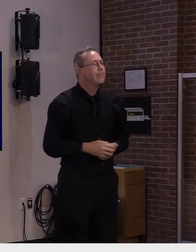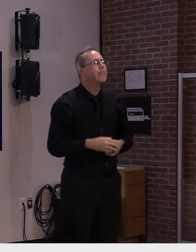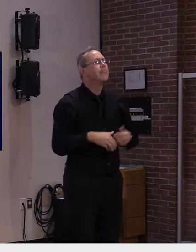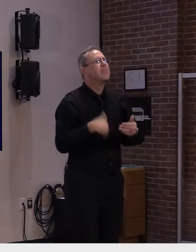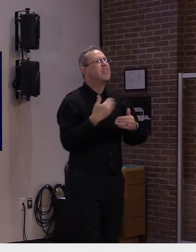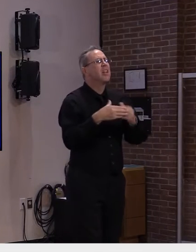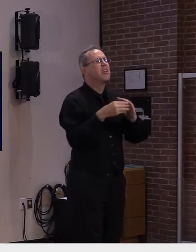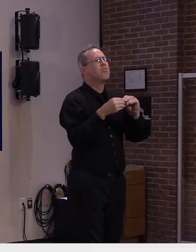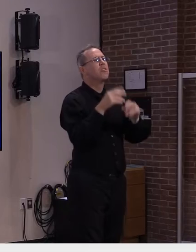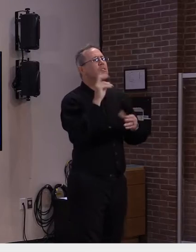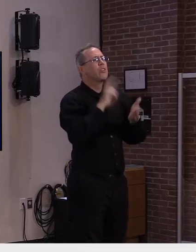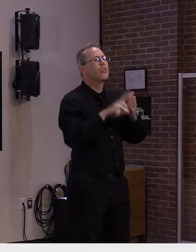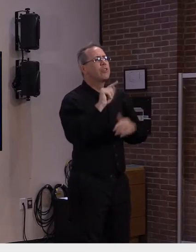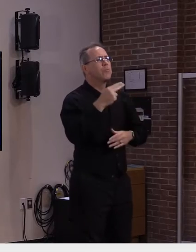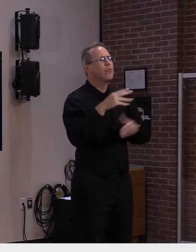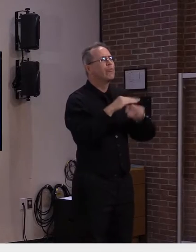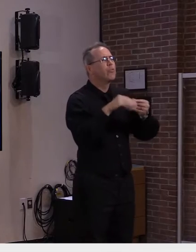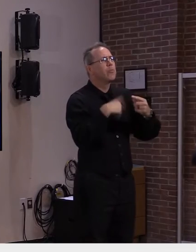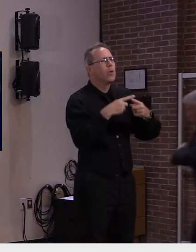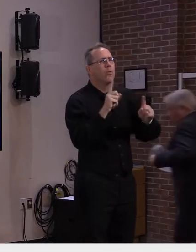Smith.